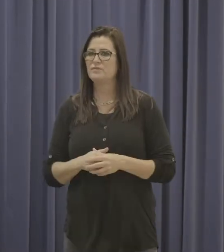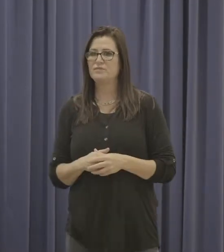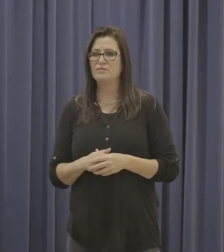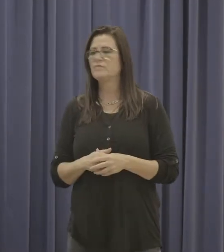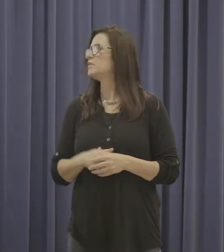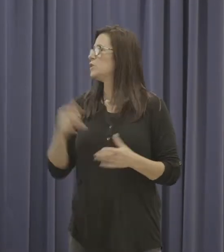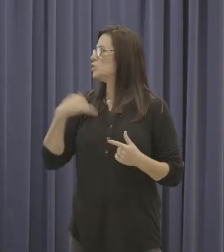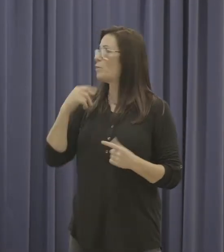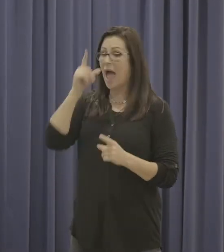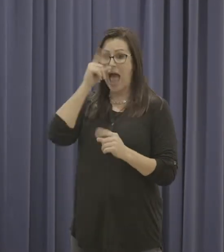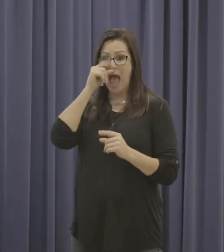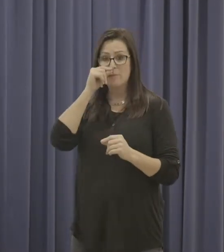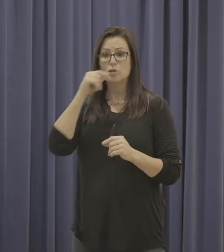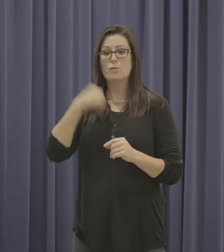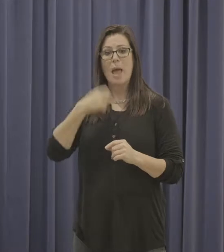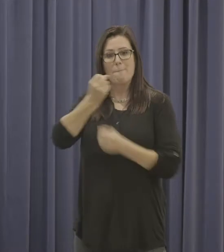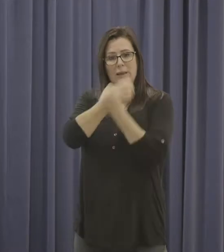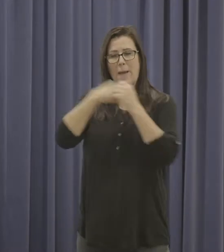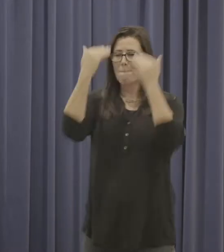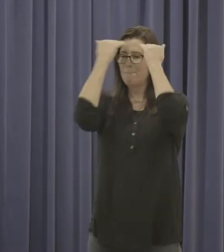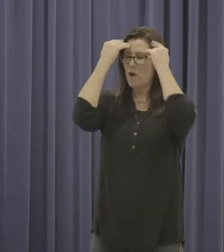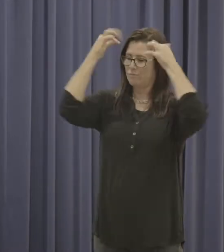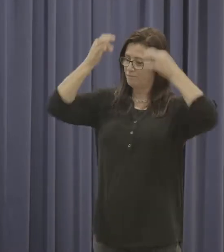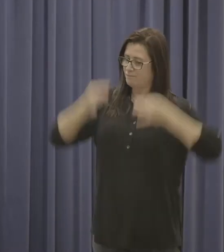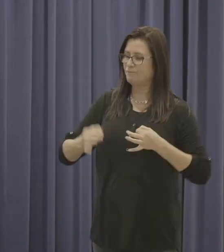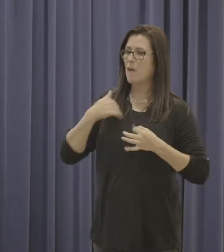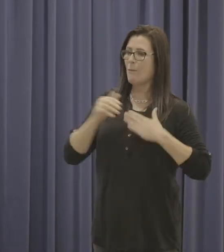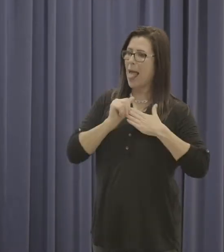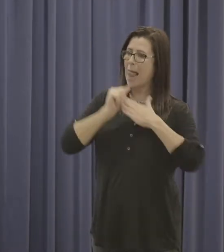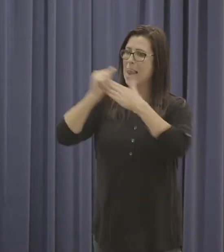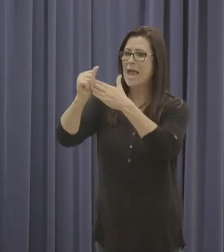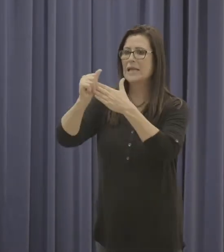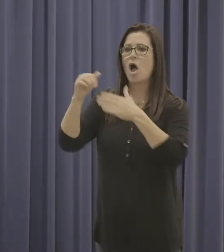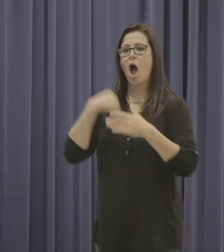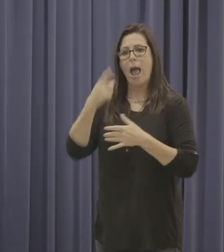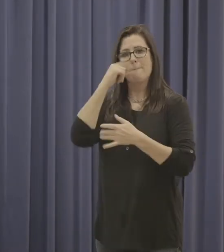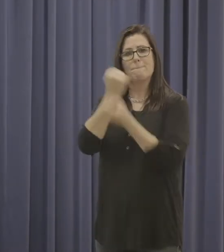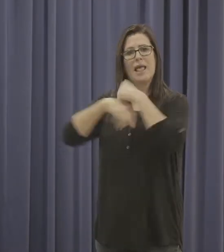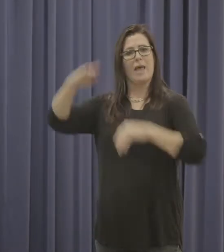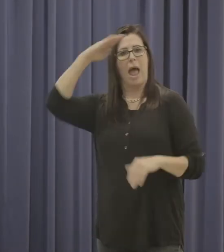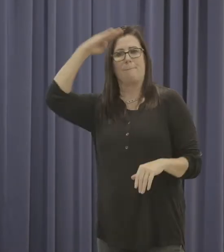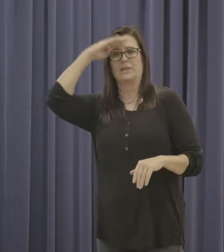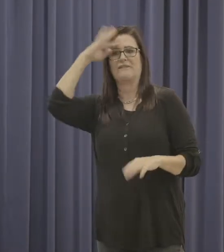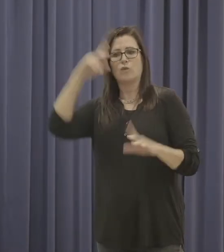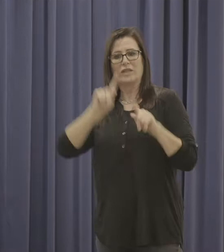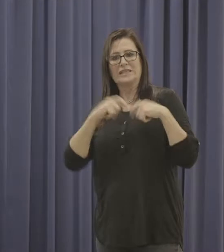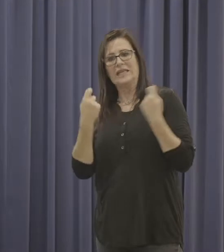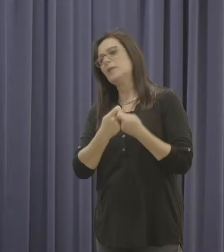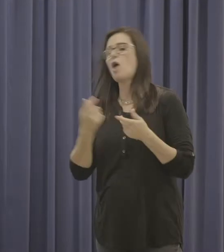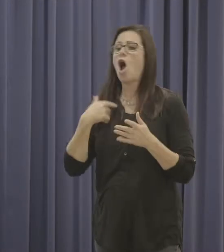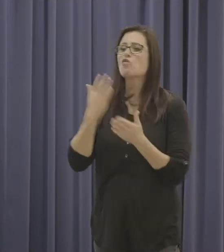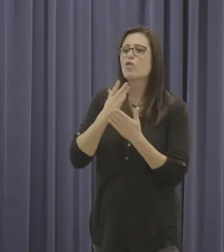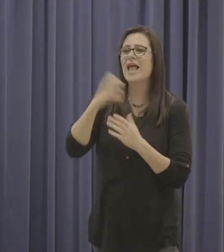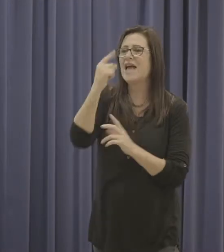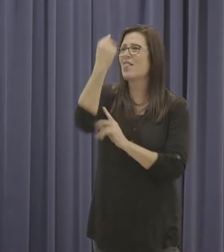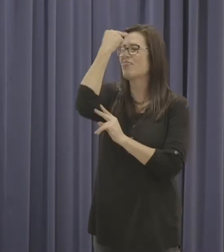To be able to adopt a leadership mentality and really give my all to captaining the team, I really had to reflect